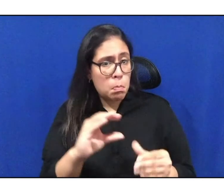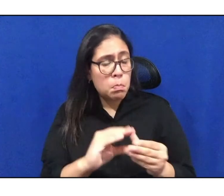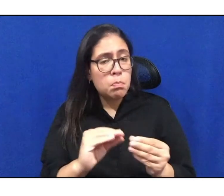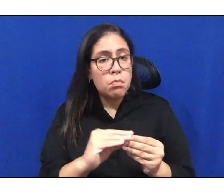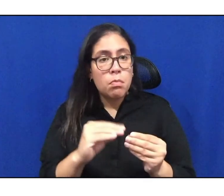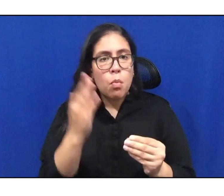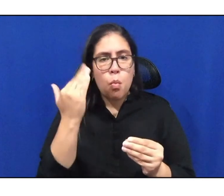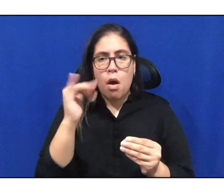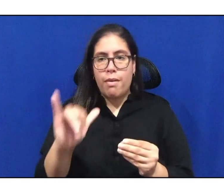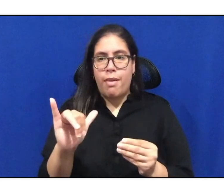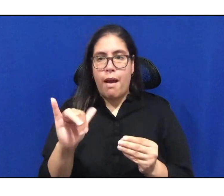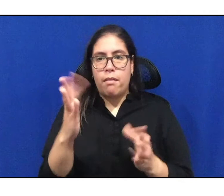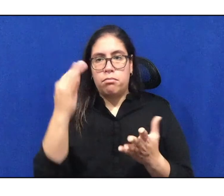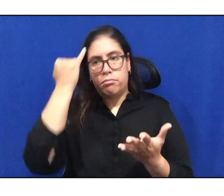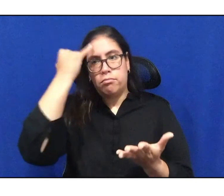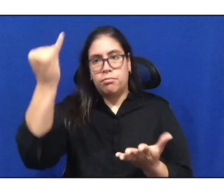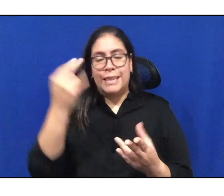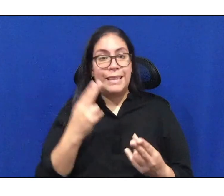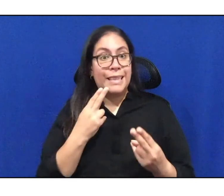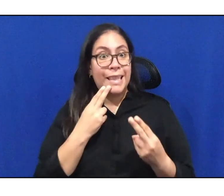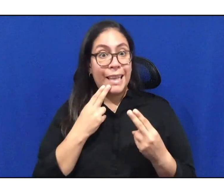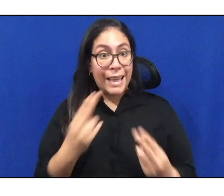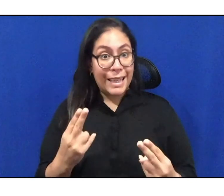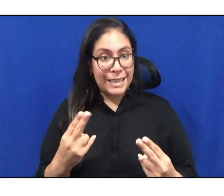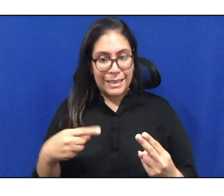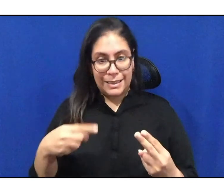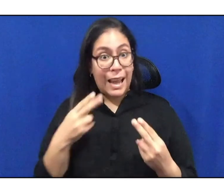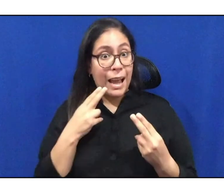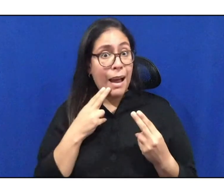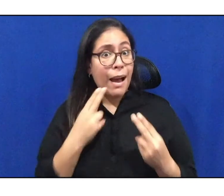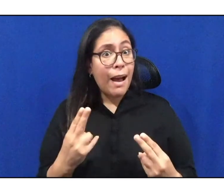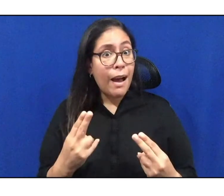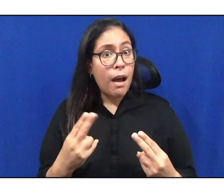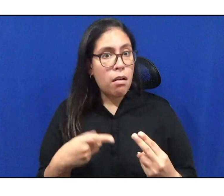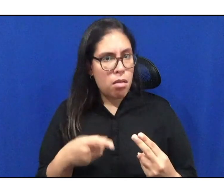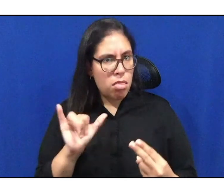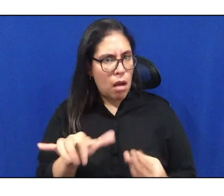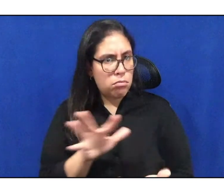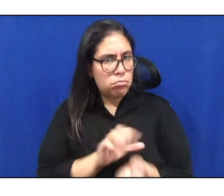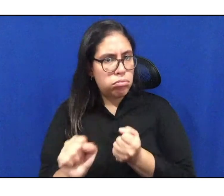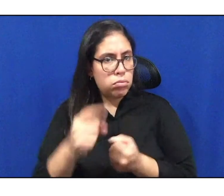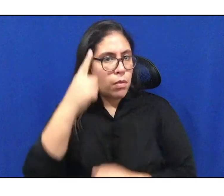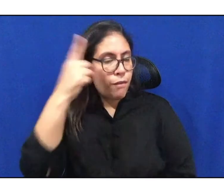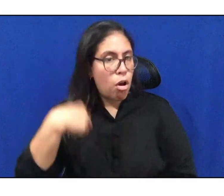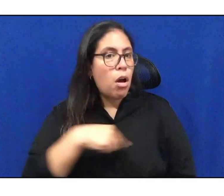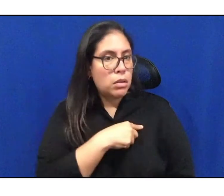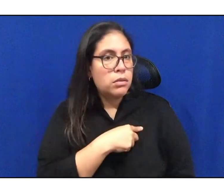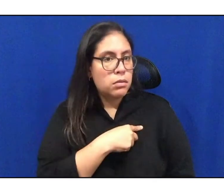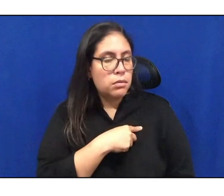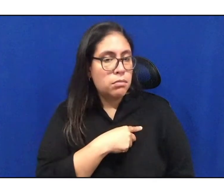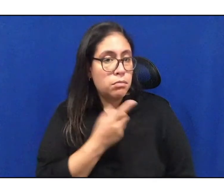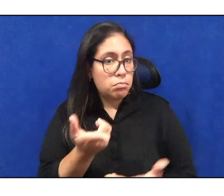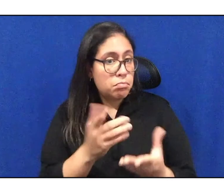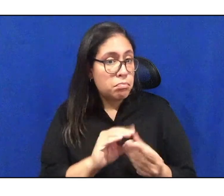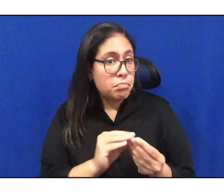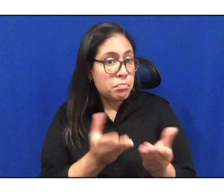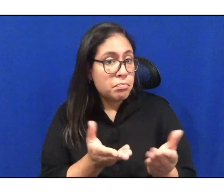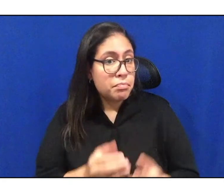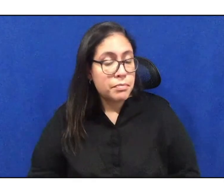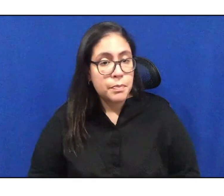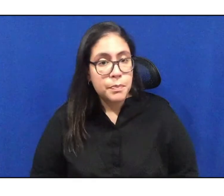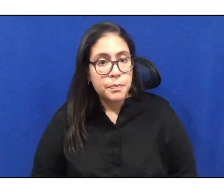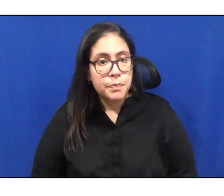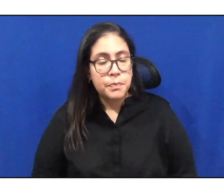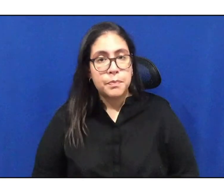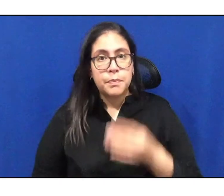innocence is so damaging for us? The thing I would say is,